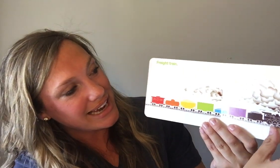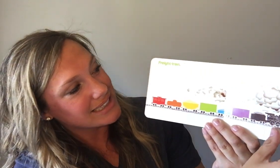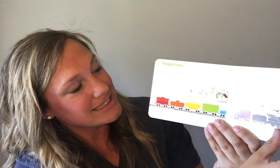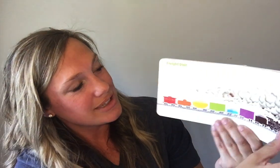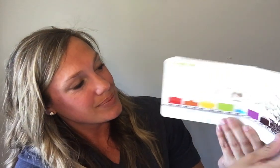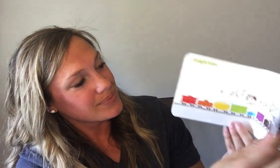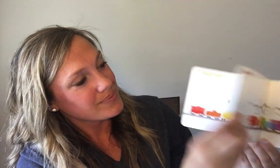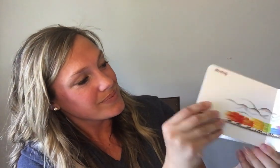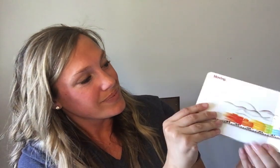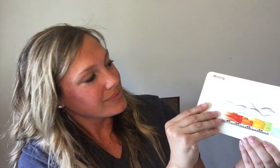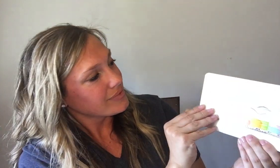tracks.